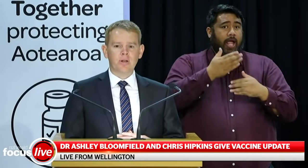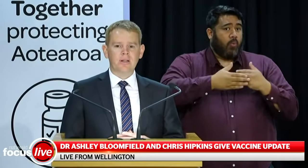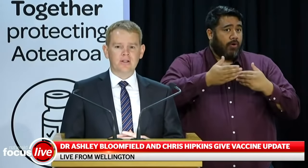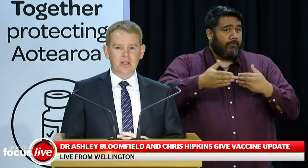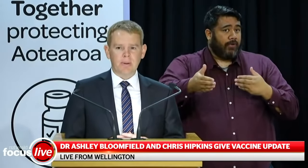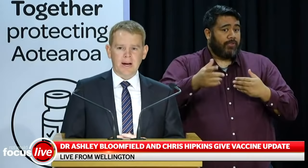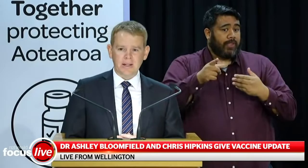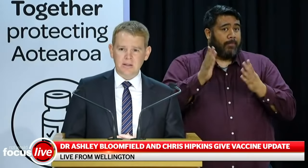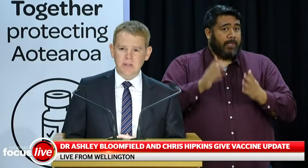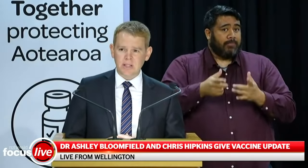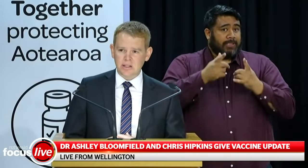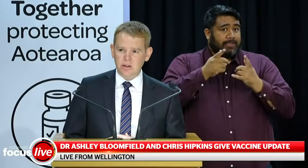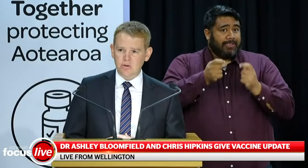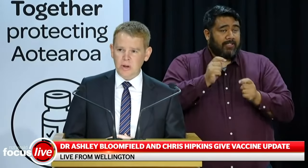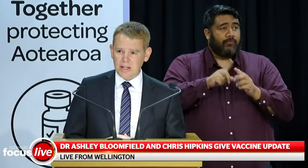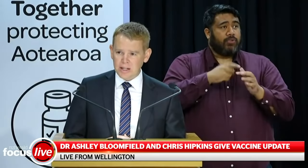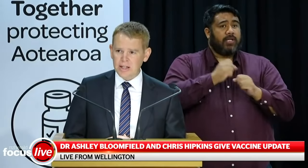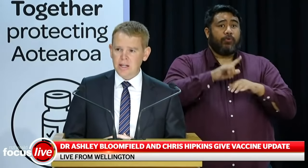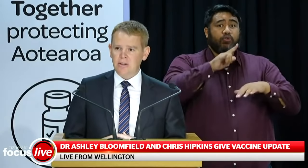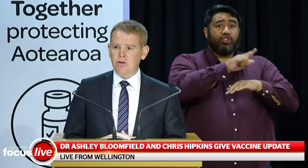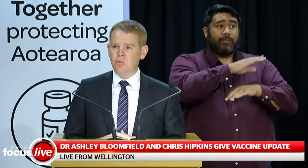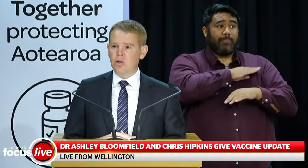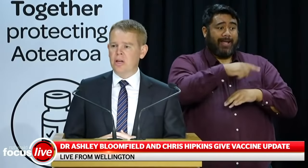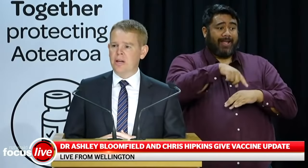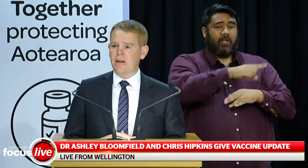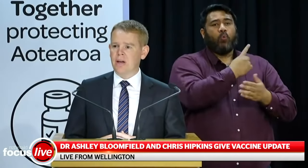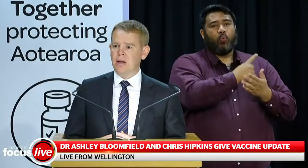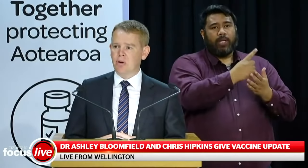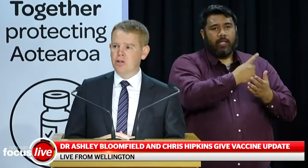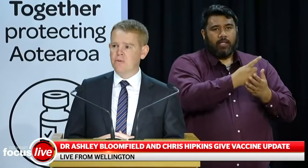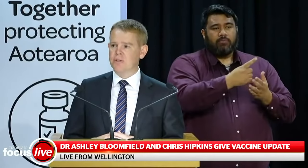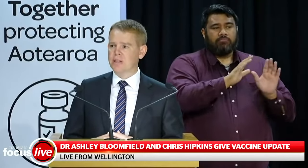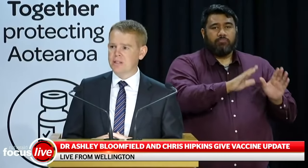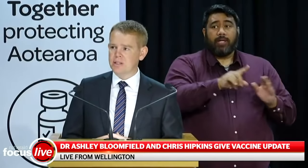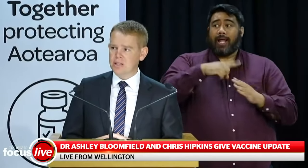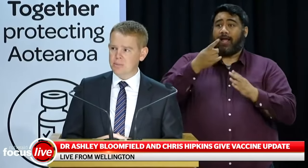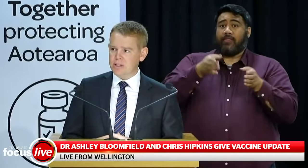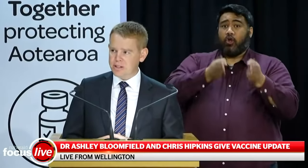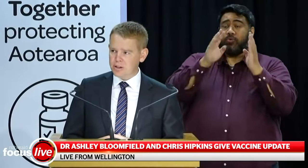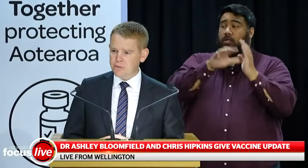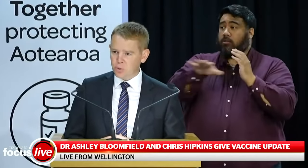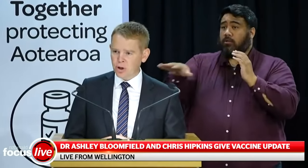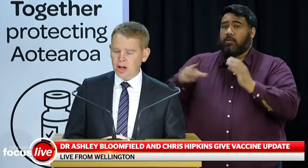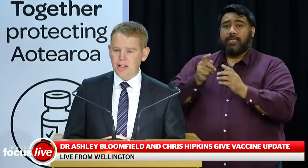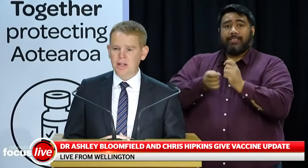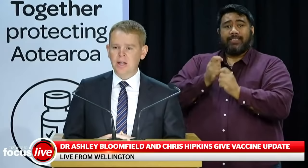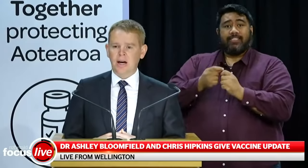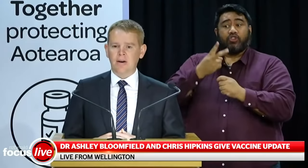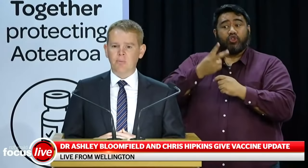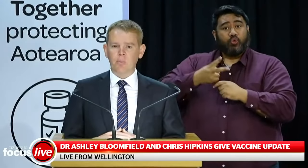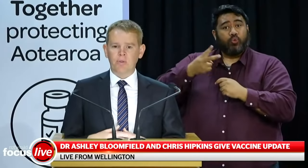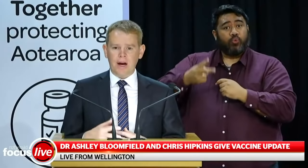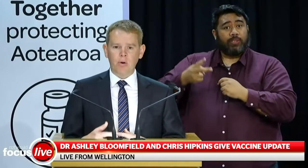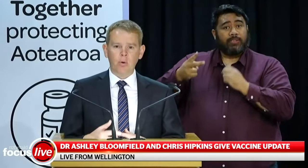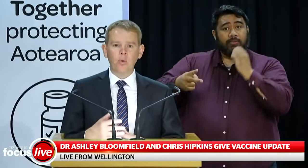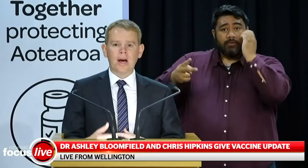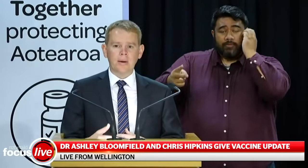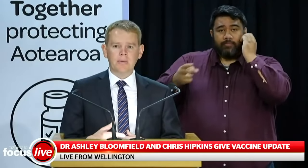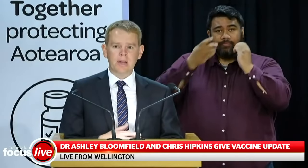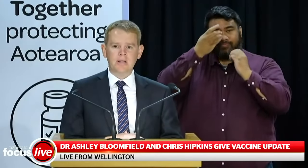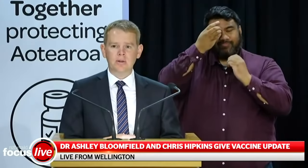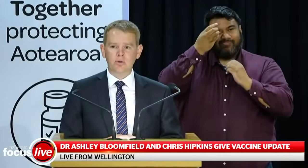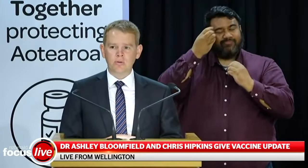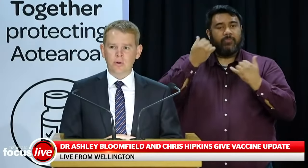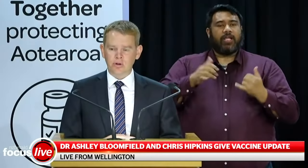moment, those working at the jet park need to be tested weekly. Those working in other MIQ facilities need to be tested fortnightly. They will all